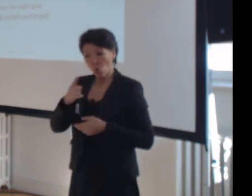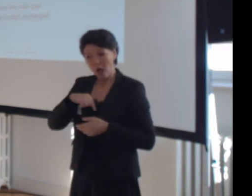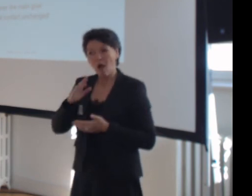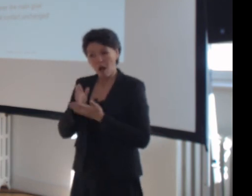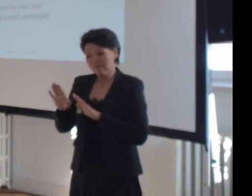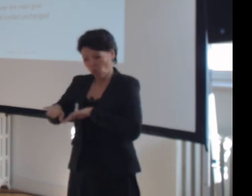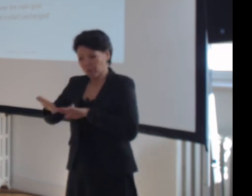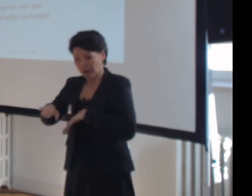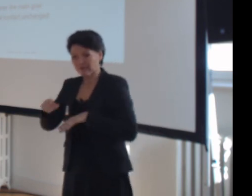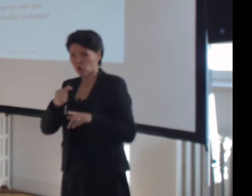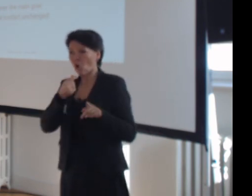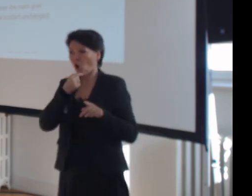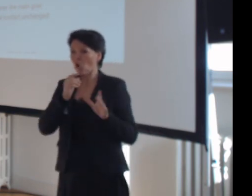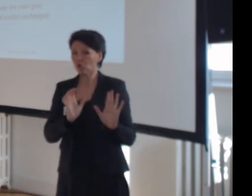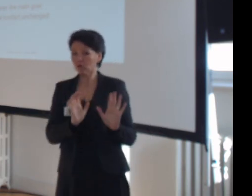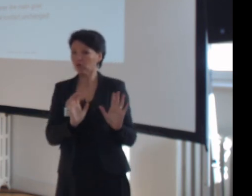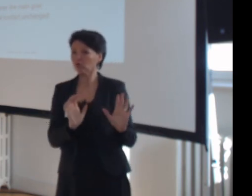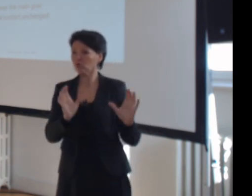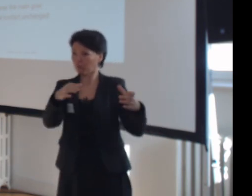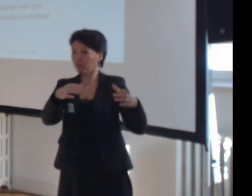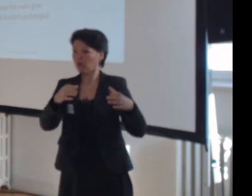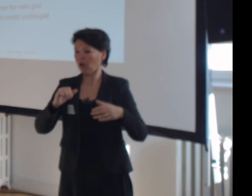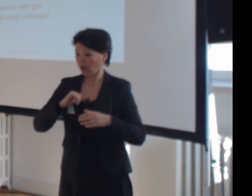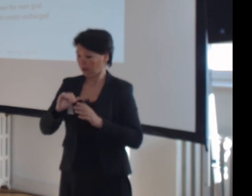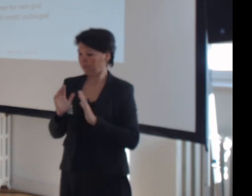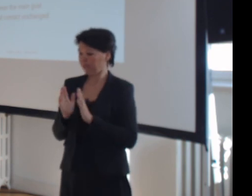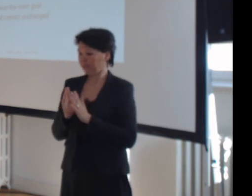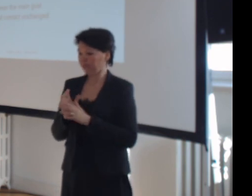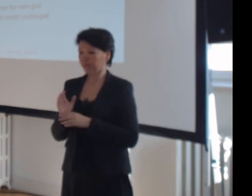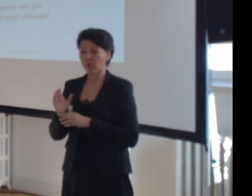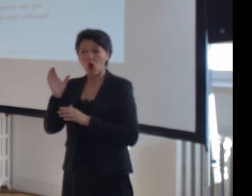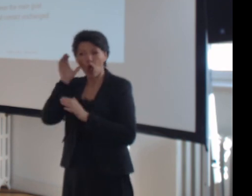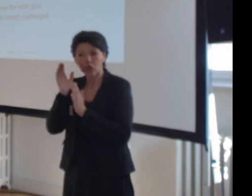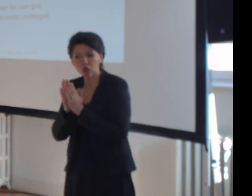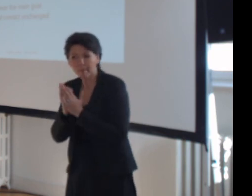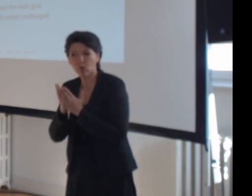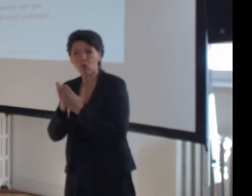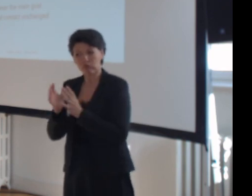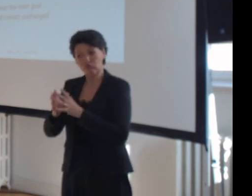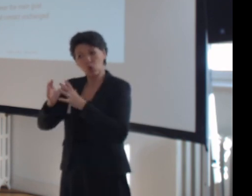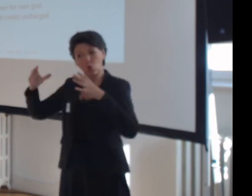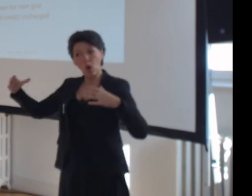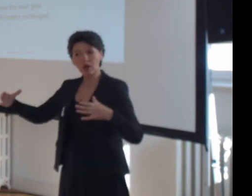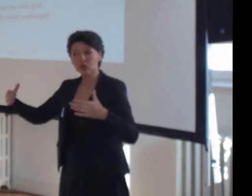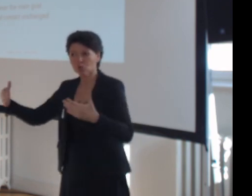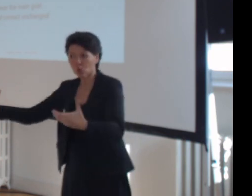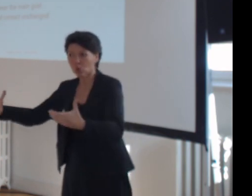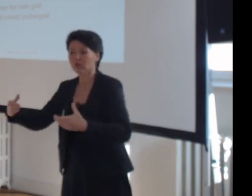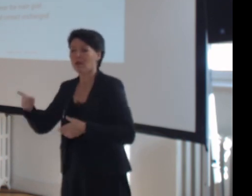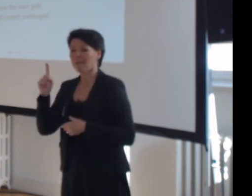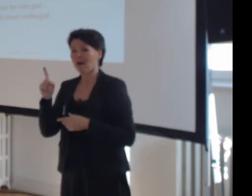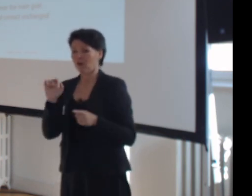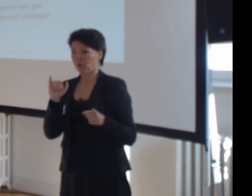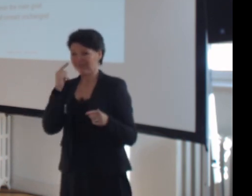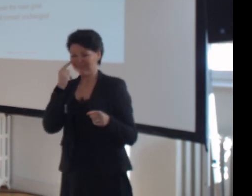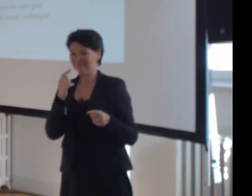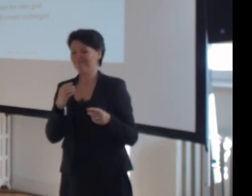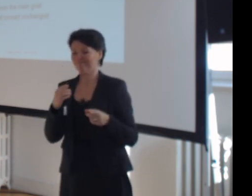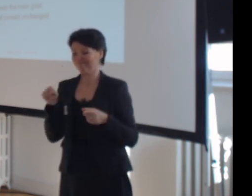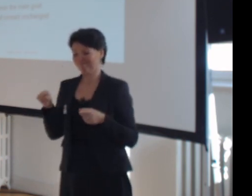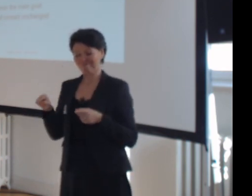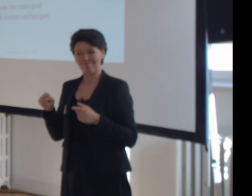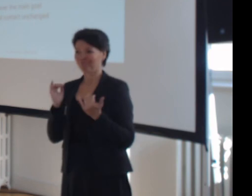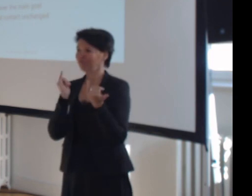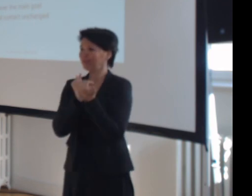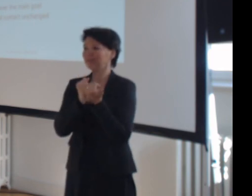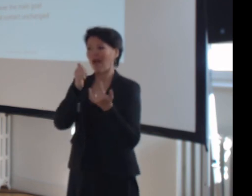elderly audience. We had large print books, we also had an extensive DAISY collection, but we noticed that in the case of dementia, also these collections could